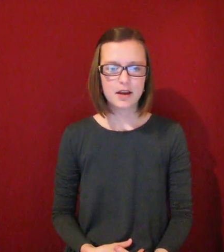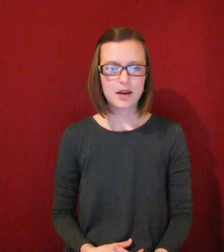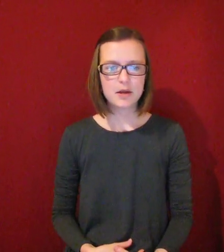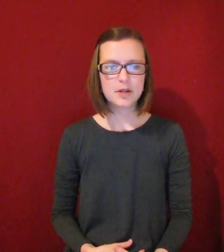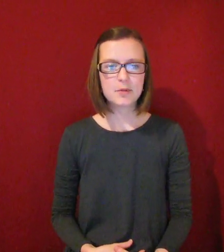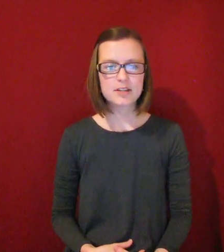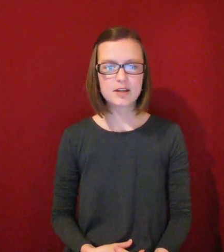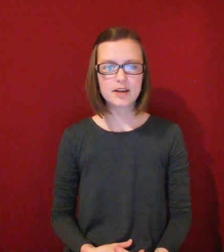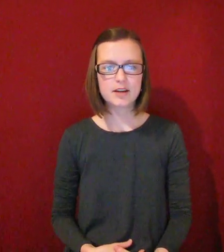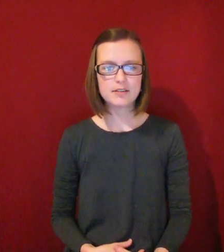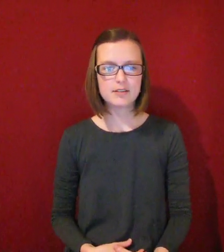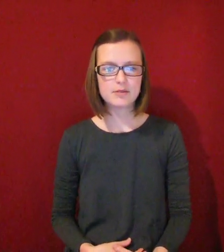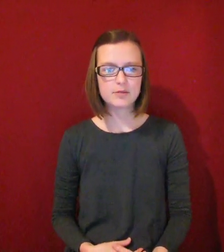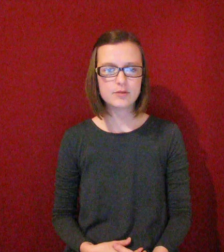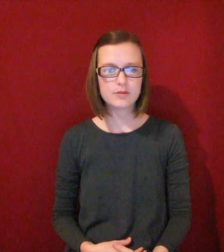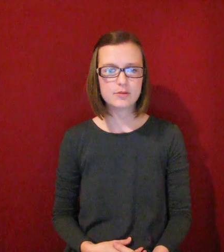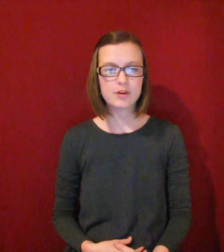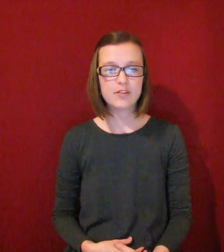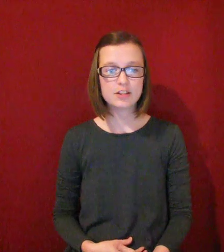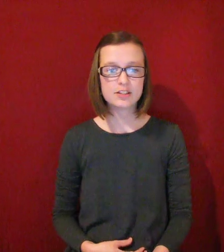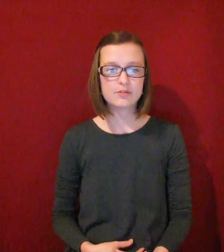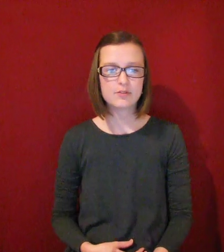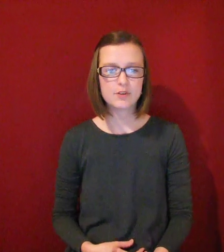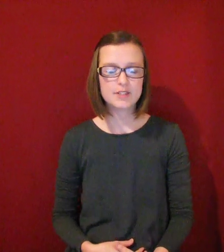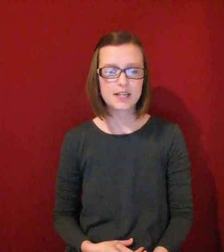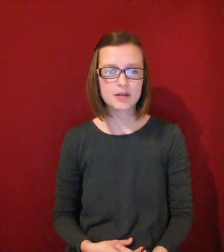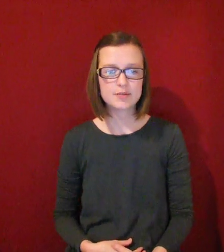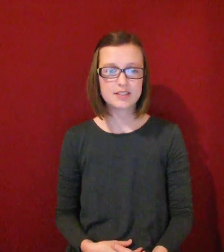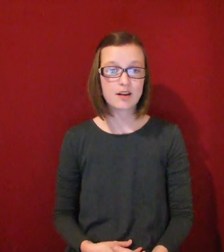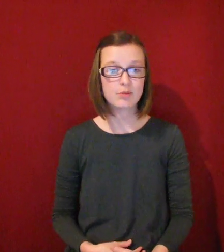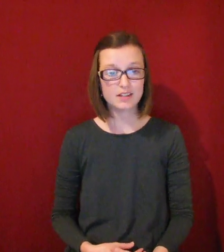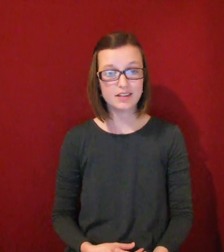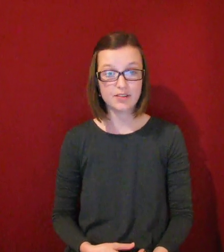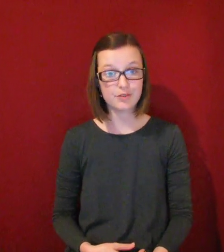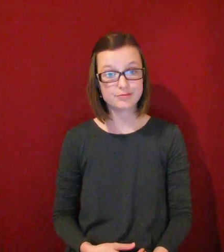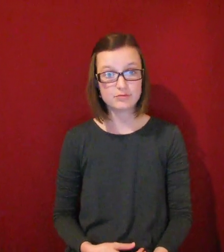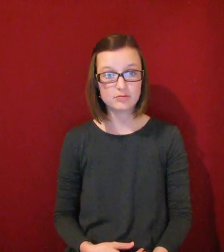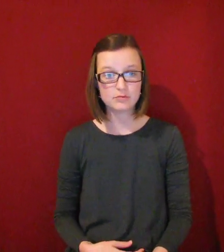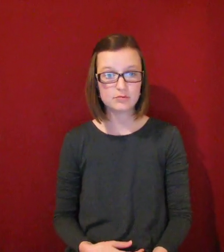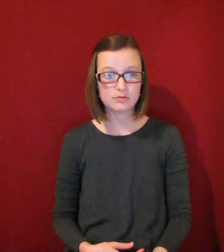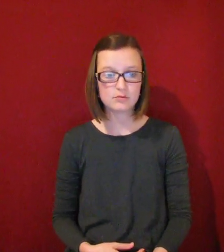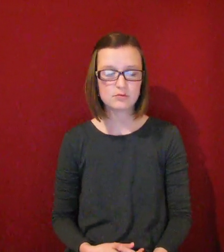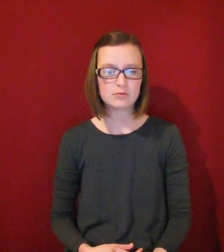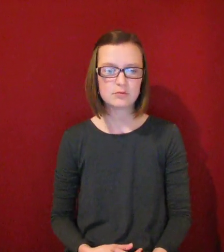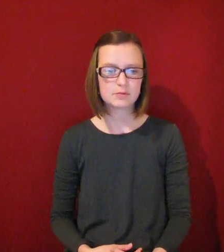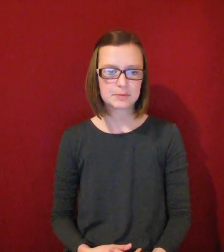I'm here because I want to volunteer for food stamps. I really need food.